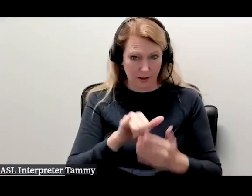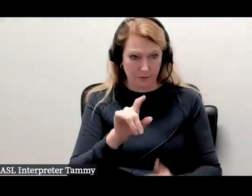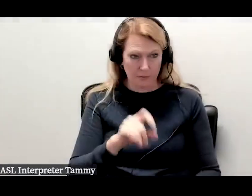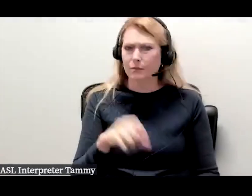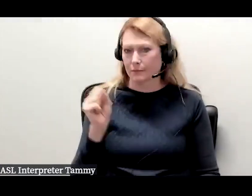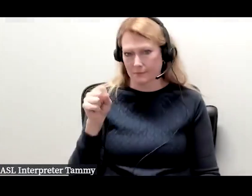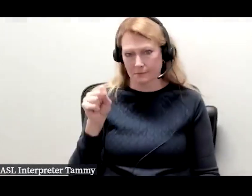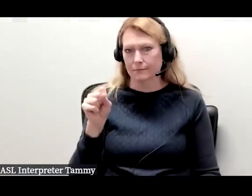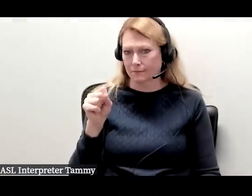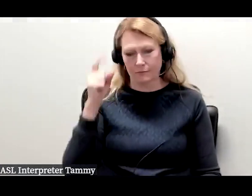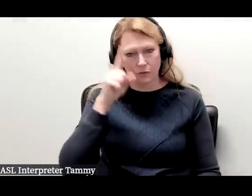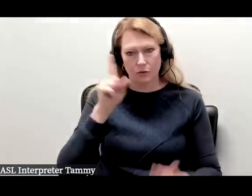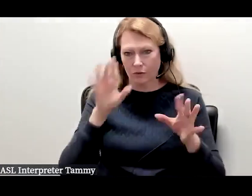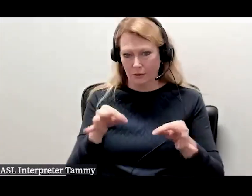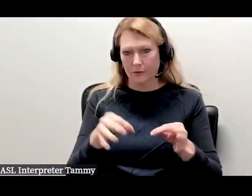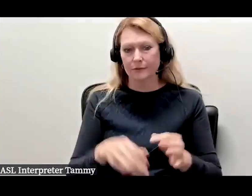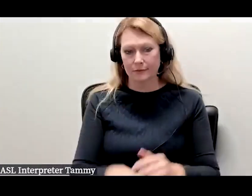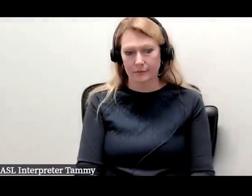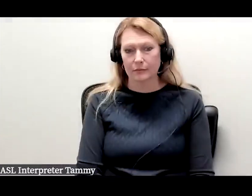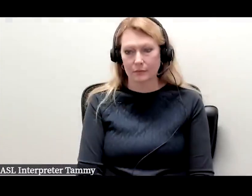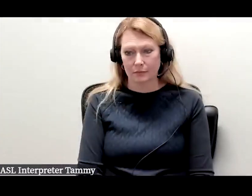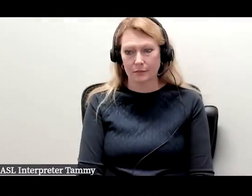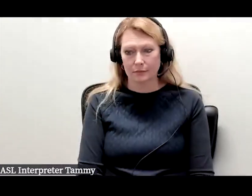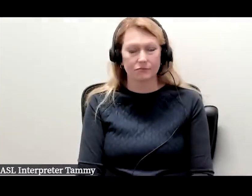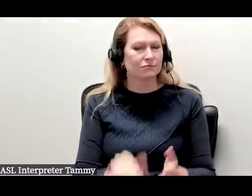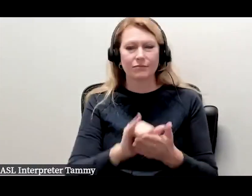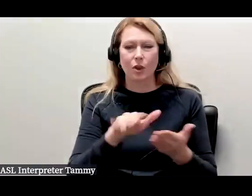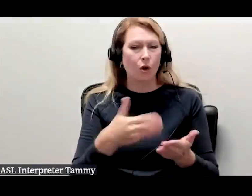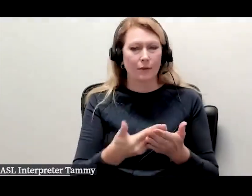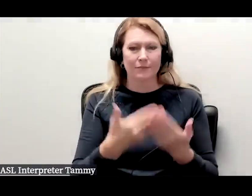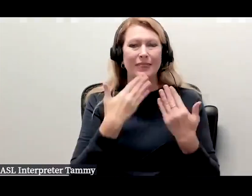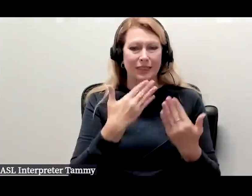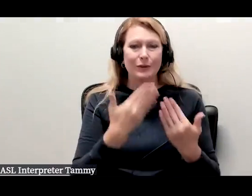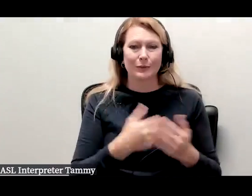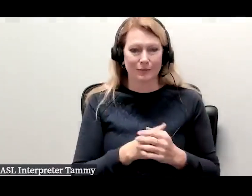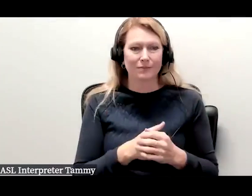Absolutely. Okay. All right, good. That's all I've got for you. Thank